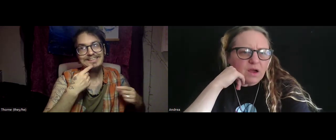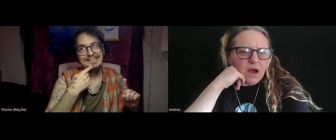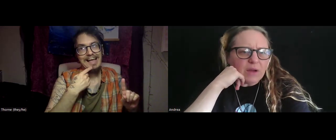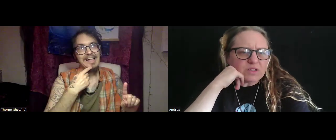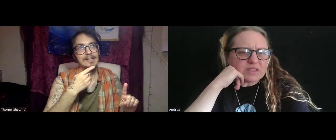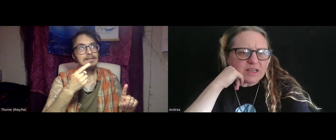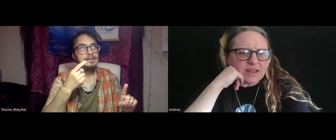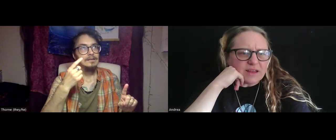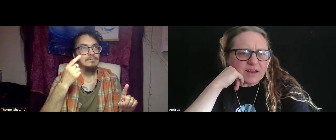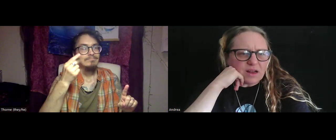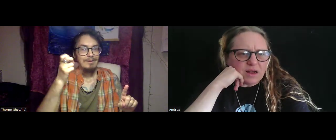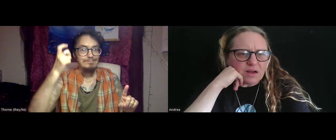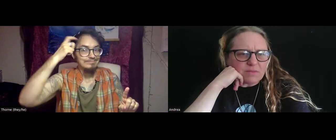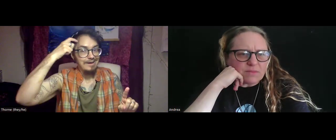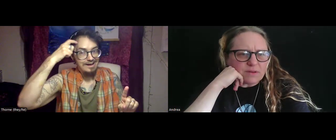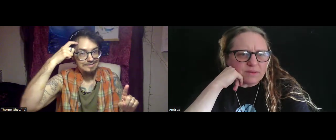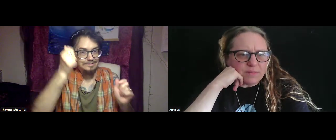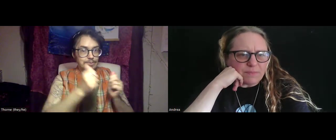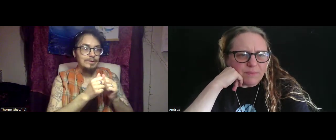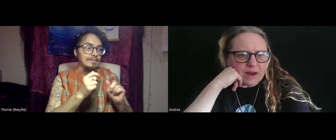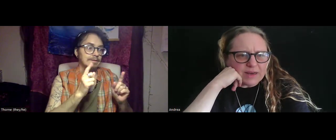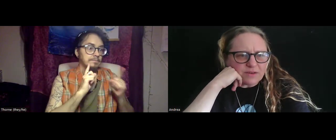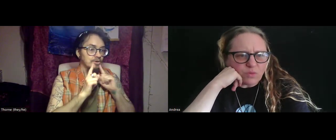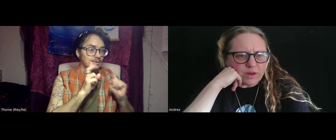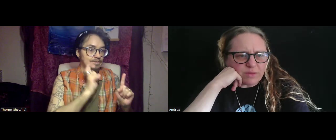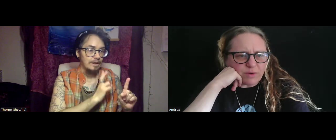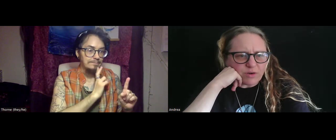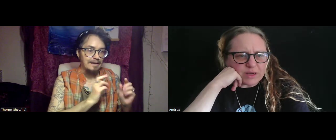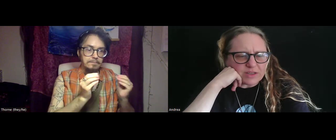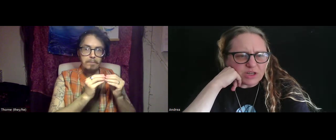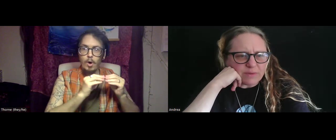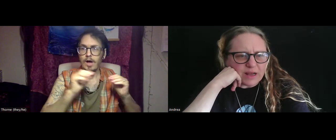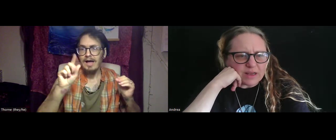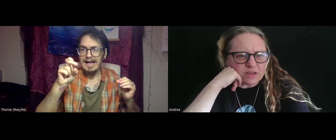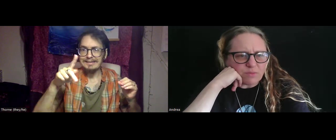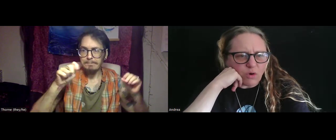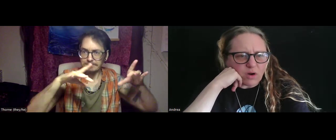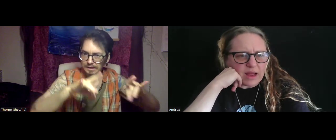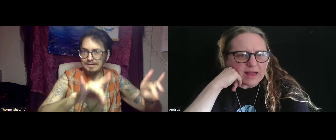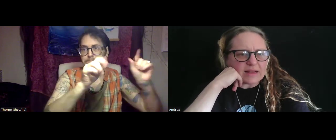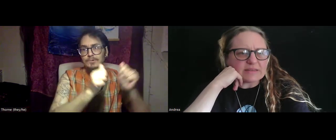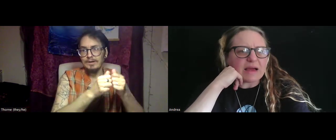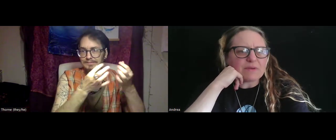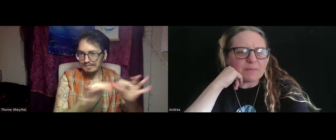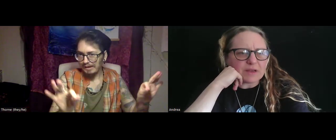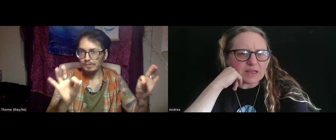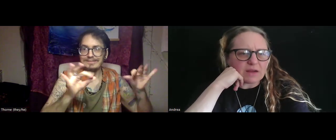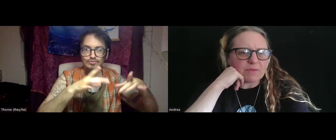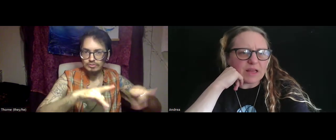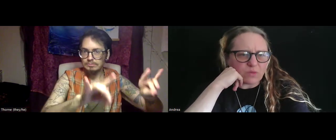I would say that the mind with Mercury and Gemini is more adept at picking up